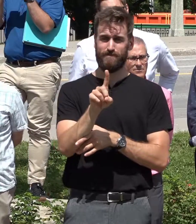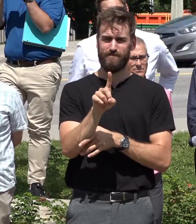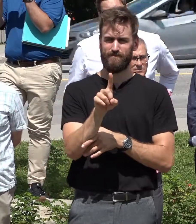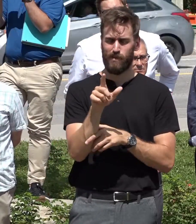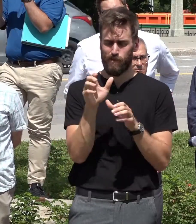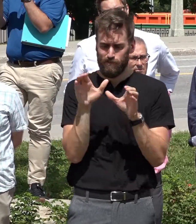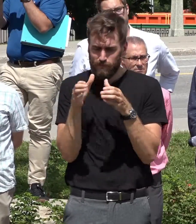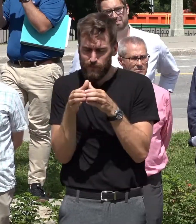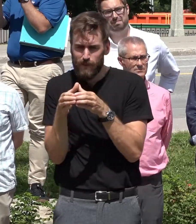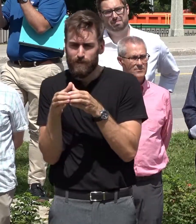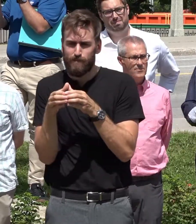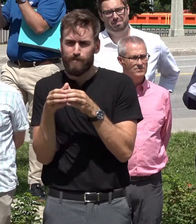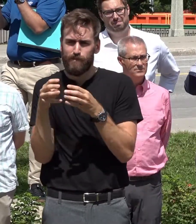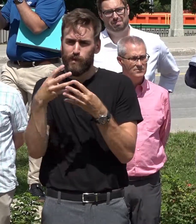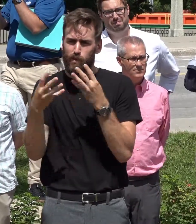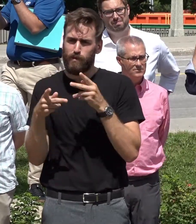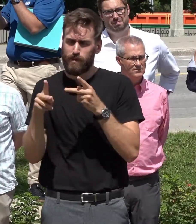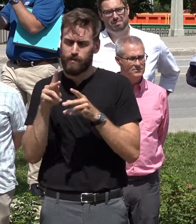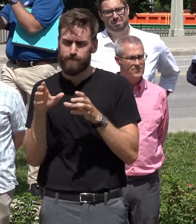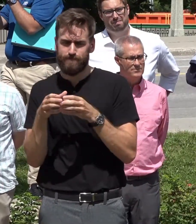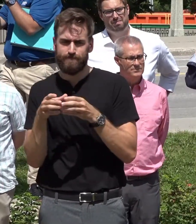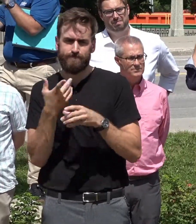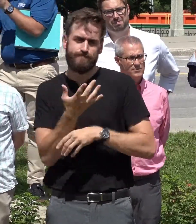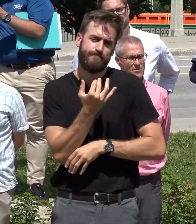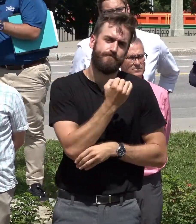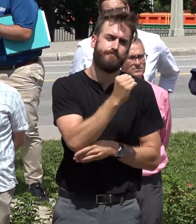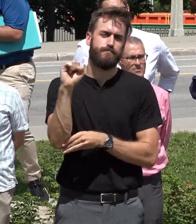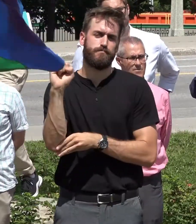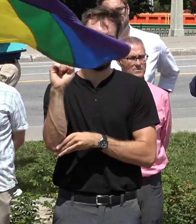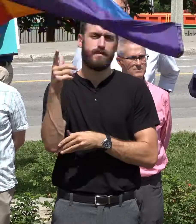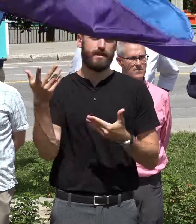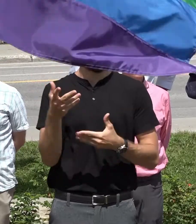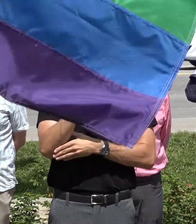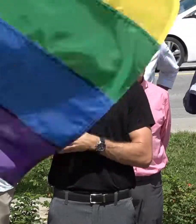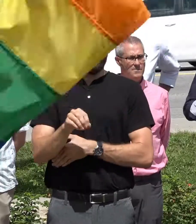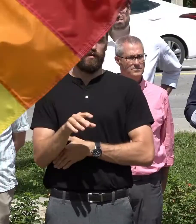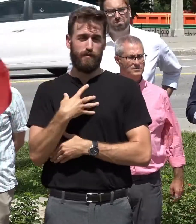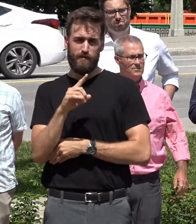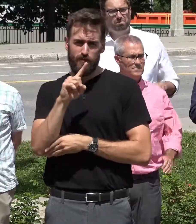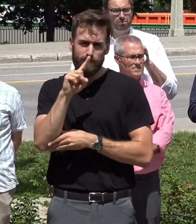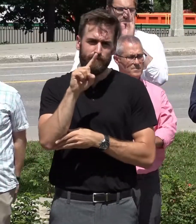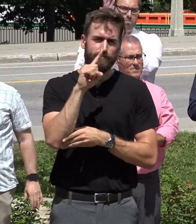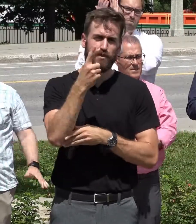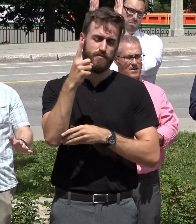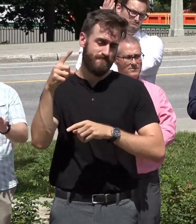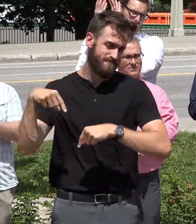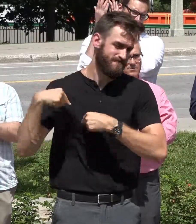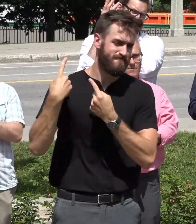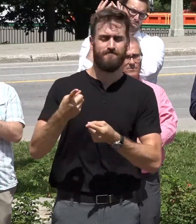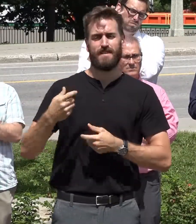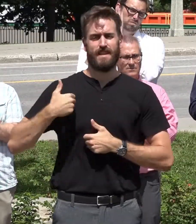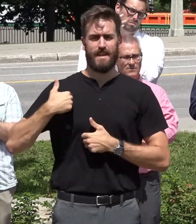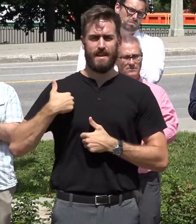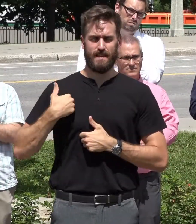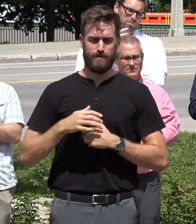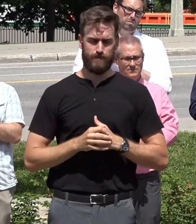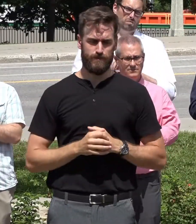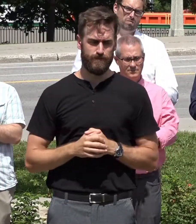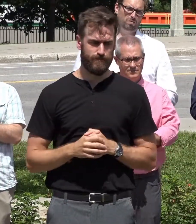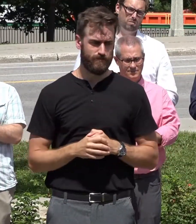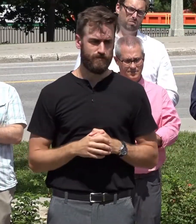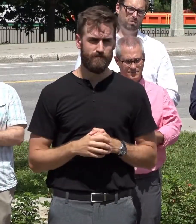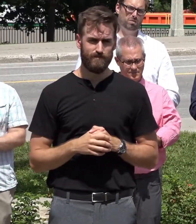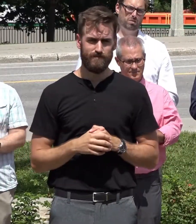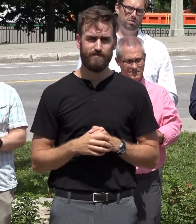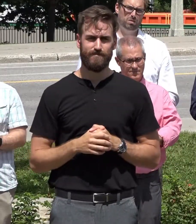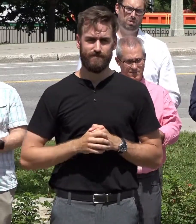of Parliament Hill as the first queer demonstration here in Canada. Many of them even handcuffed